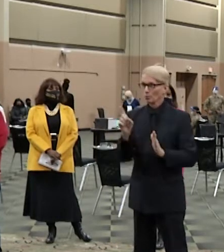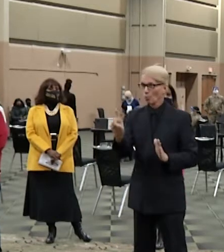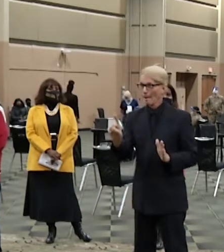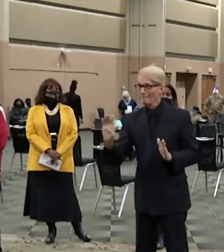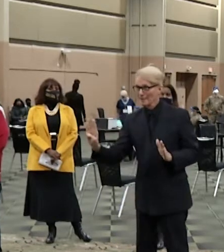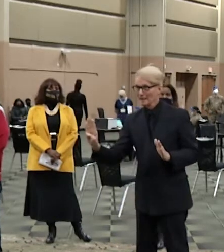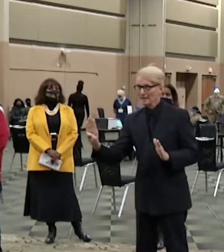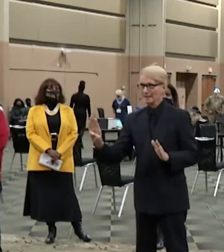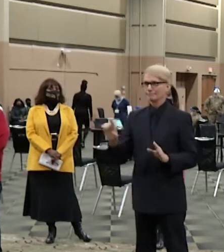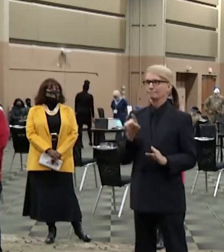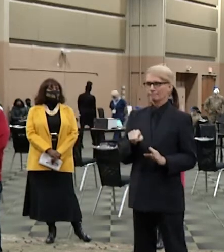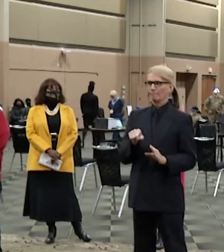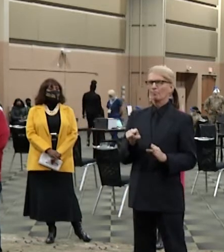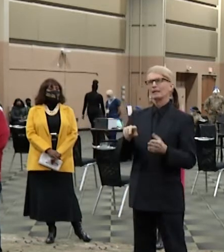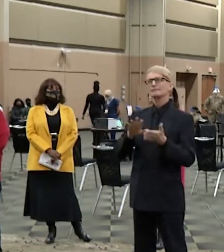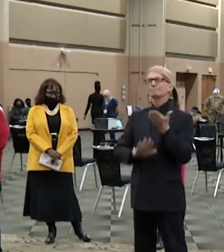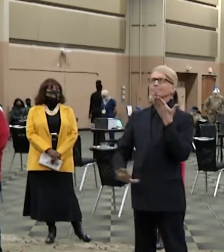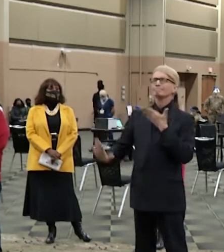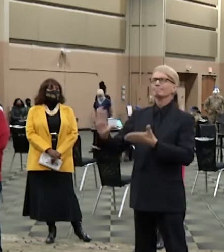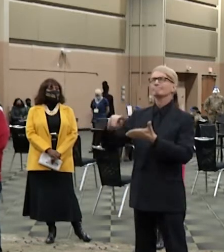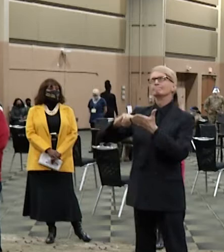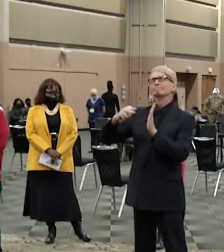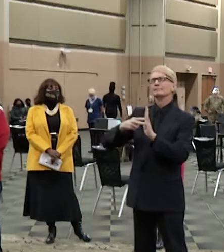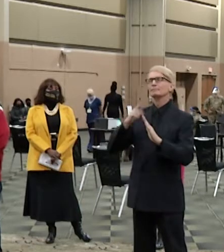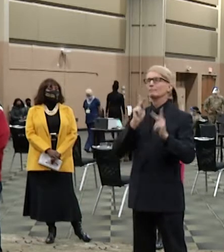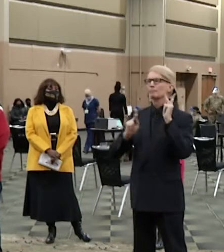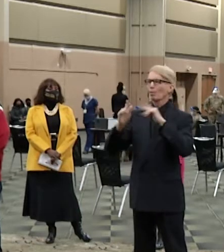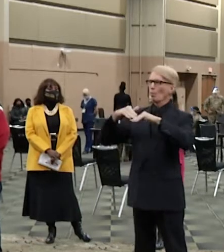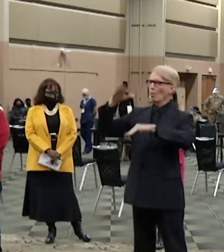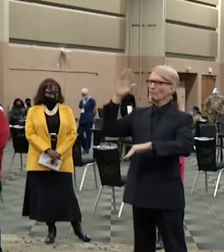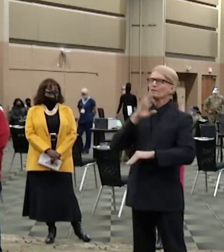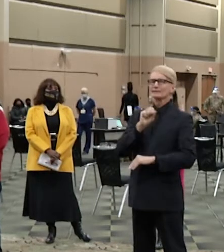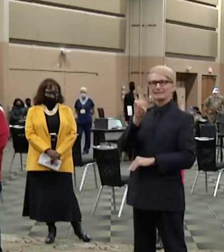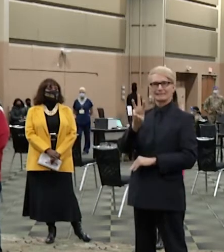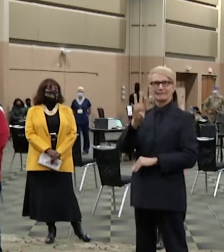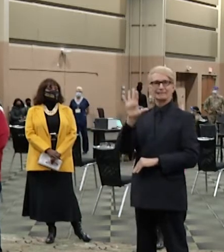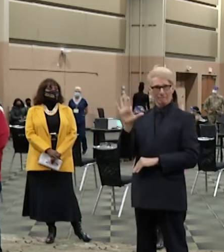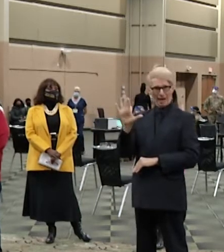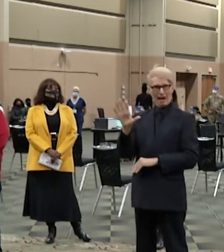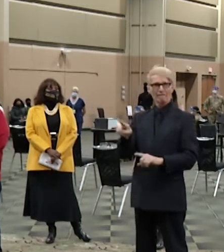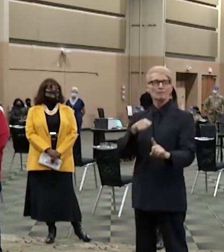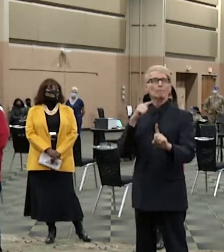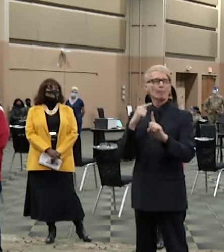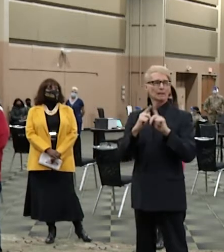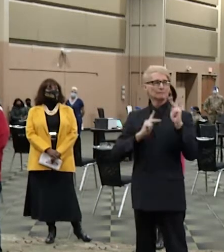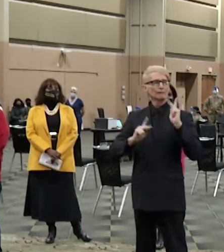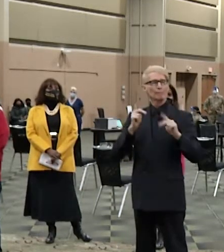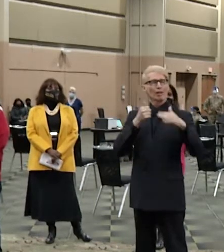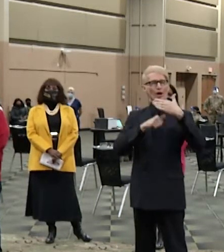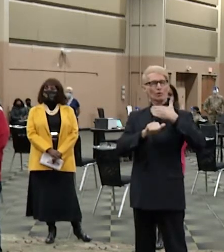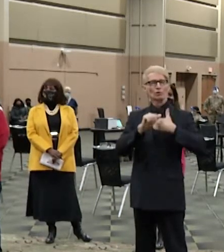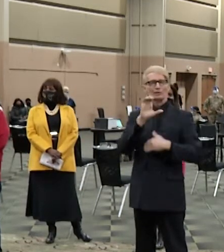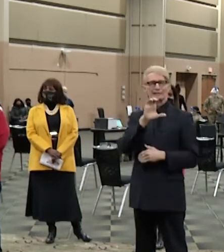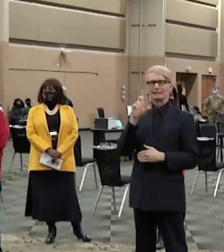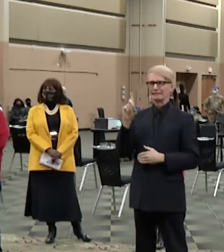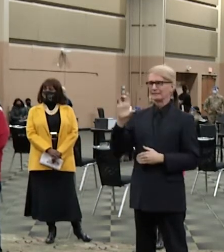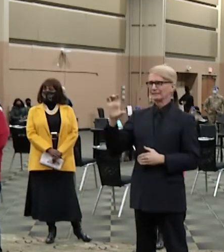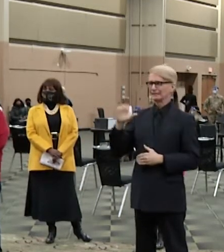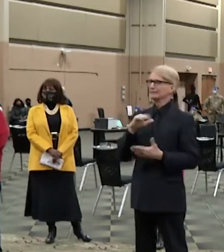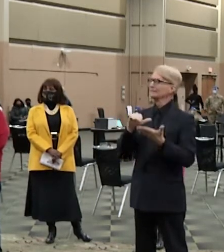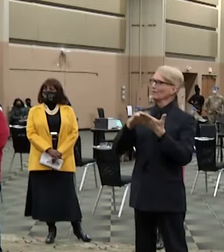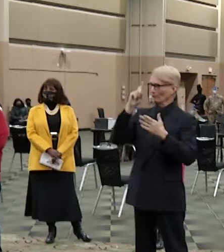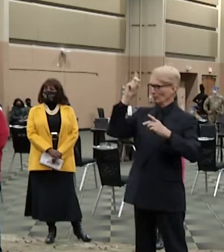Broadly, it includes those 65 and over and those classified by the CDC as frontline